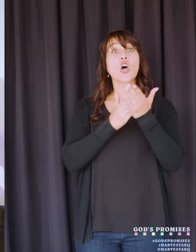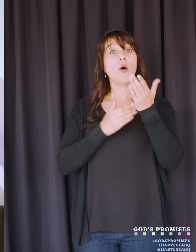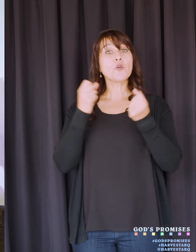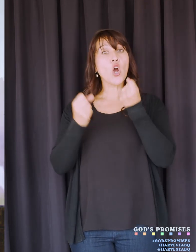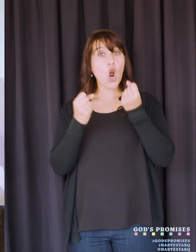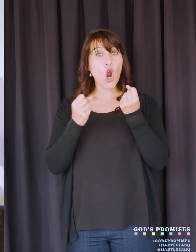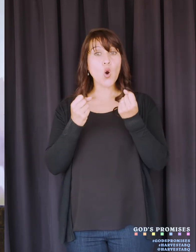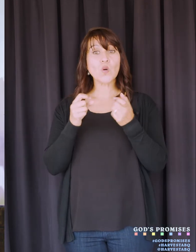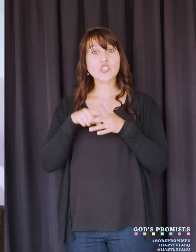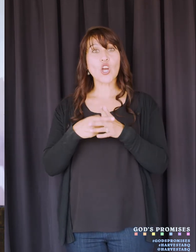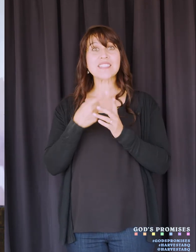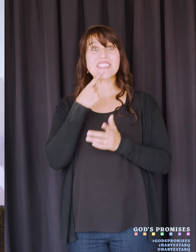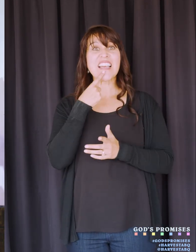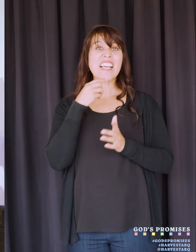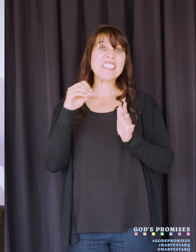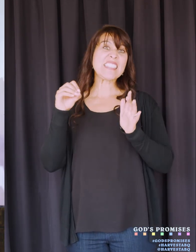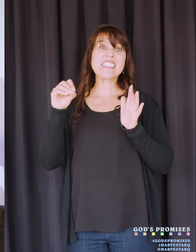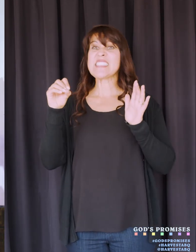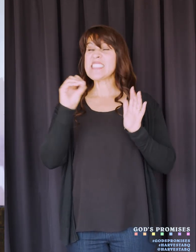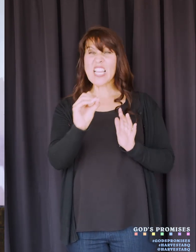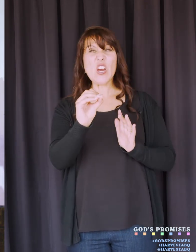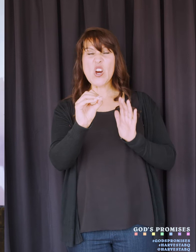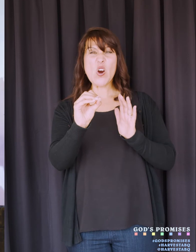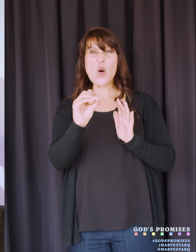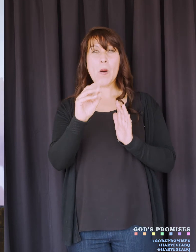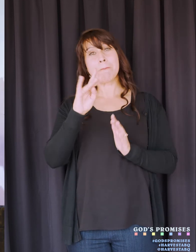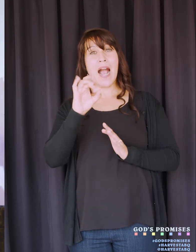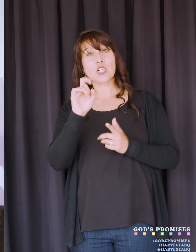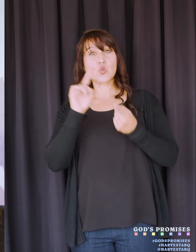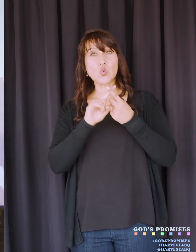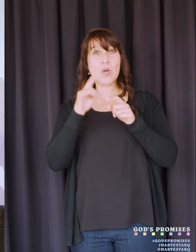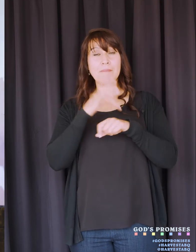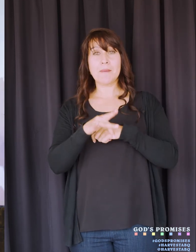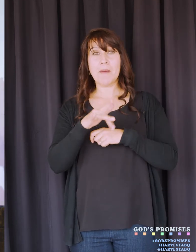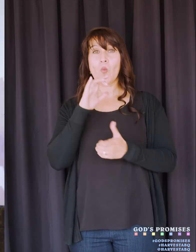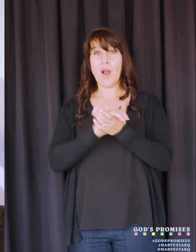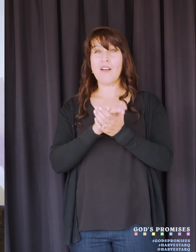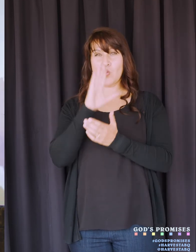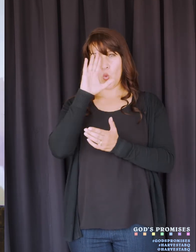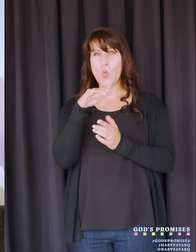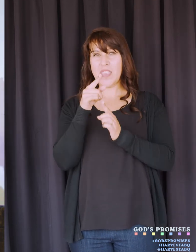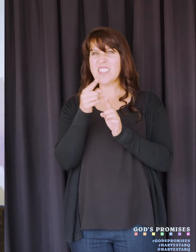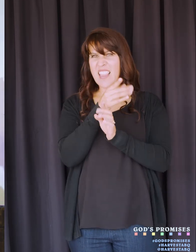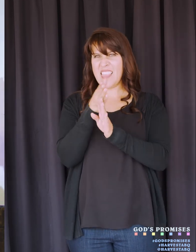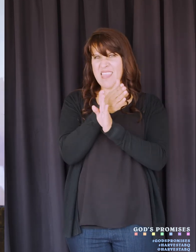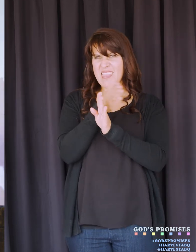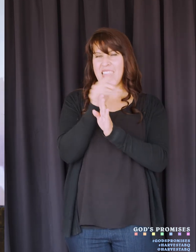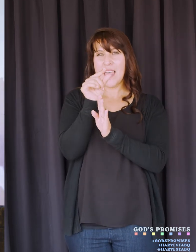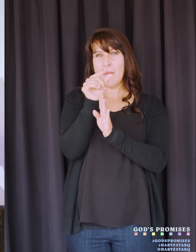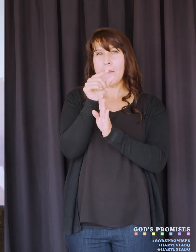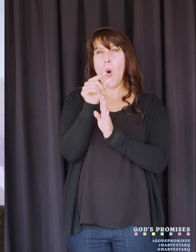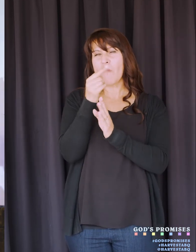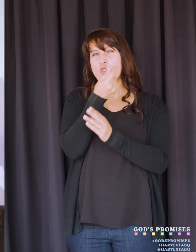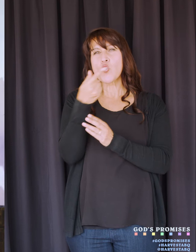will literally start saying 0 miles to empty. But, people like my wife know there's a buffer built in there, and they've got a